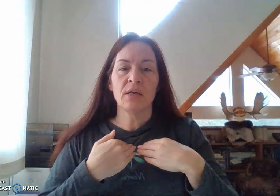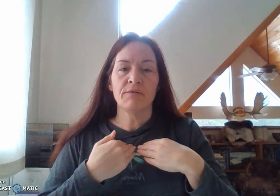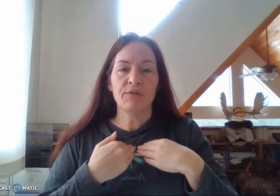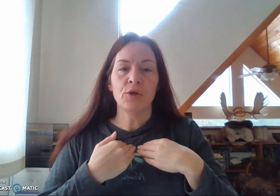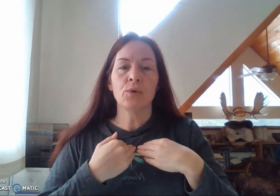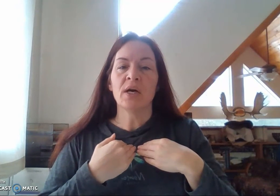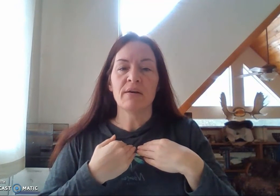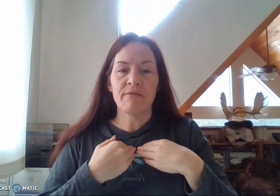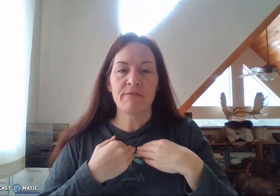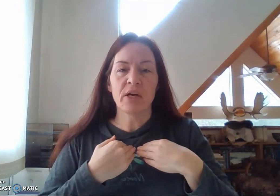Friday, few, f.